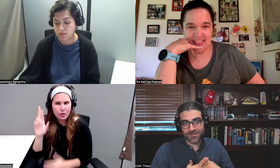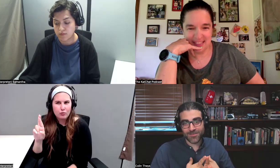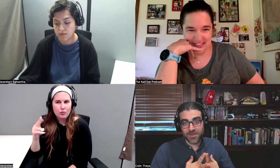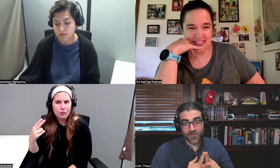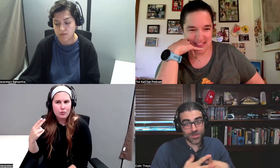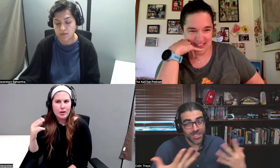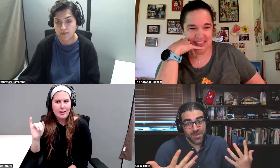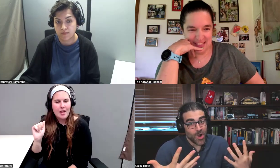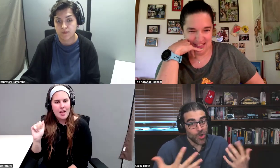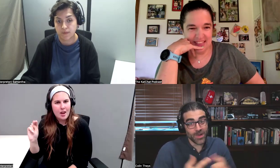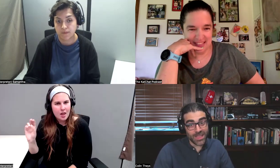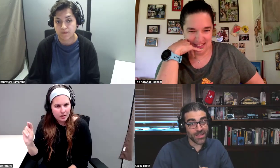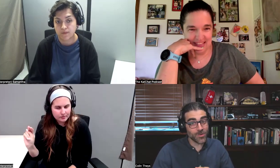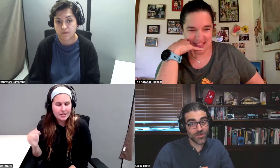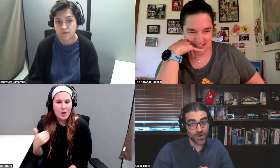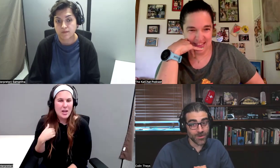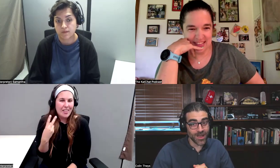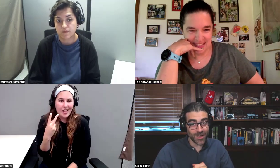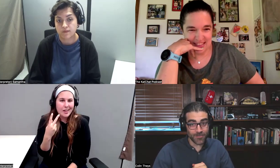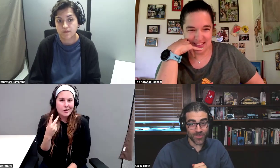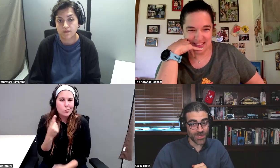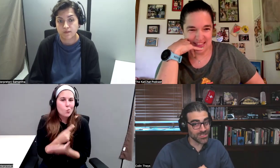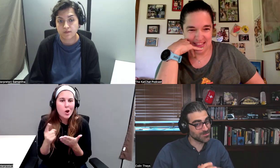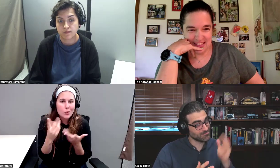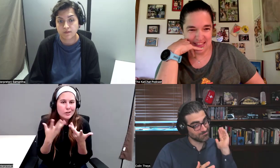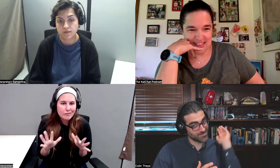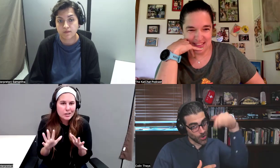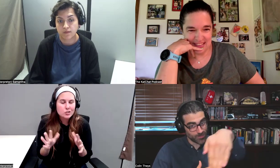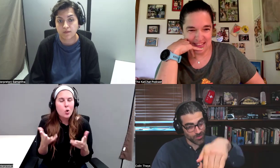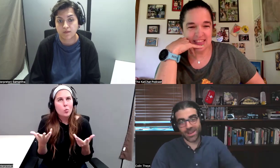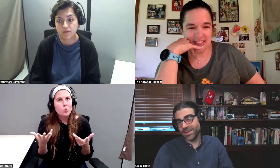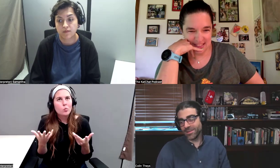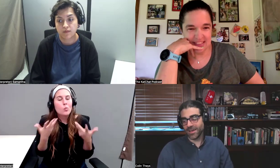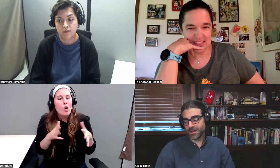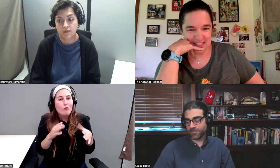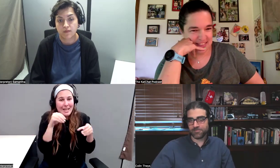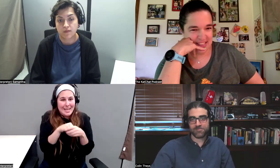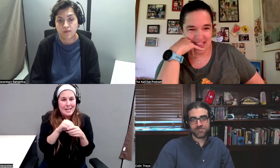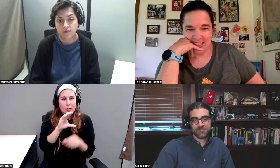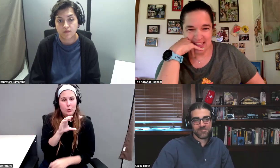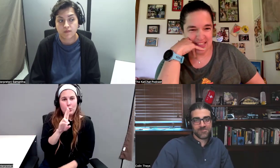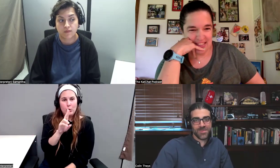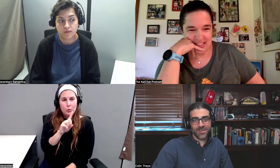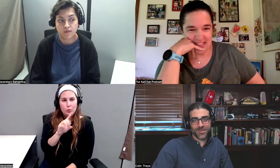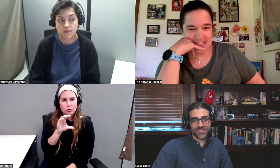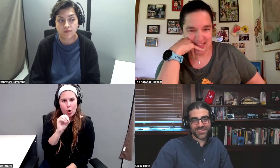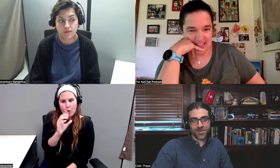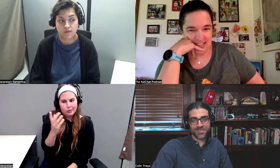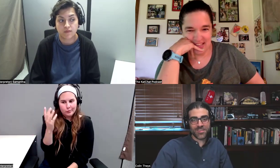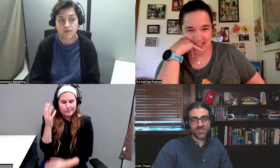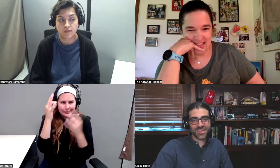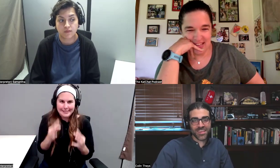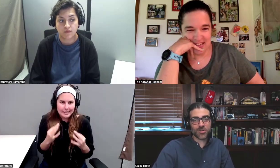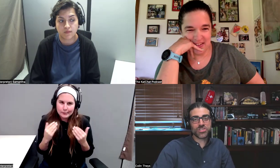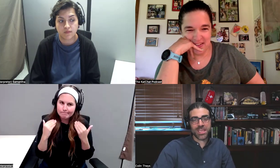And I mean, fortunately, we were already in Cusco, so we just dove straight in. But it was, it